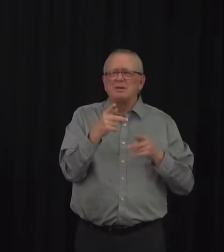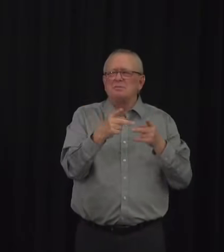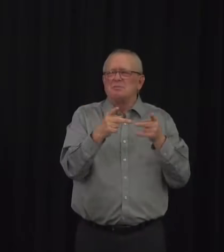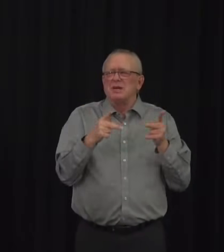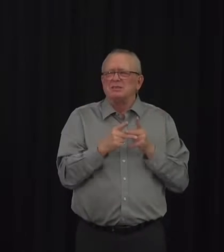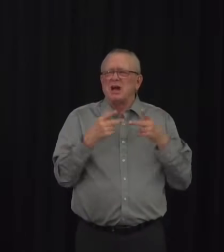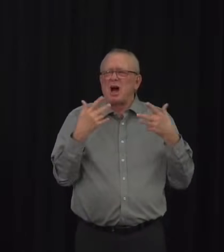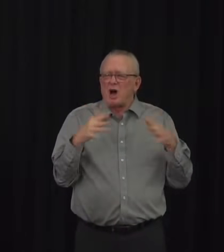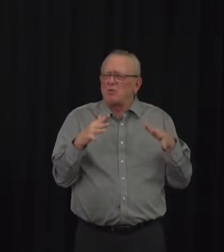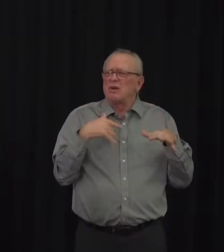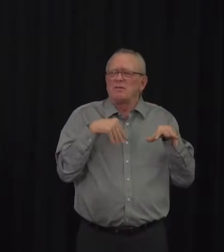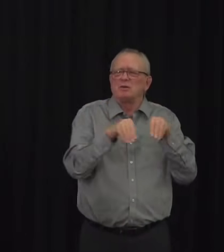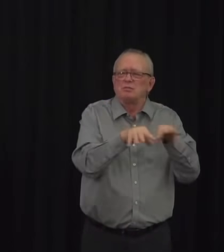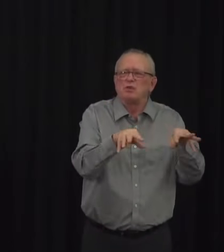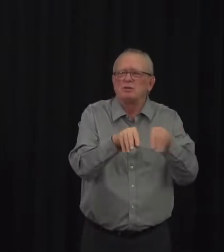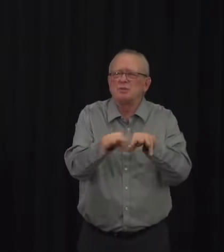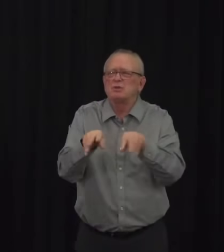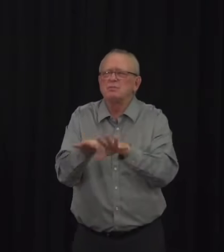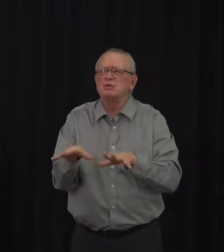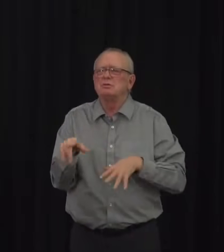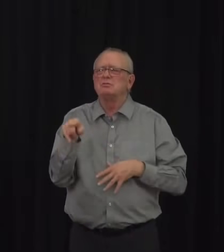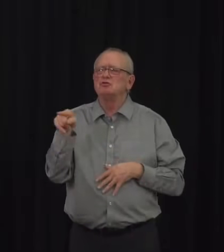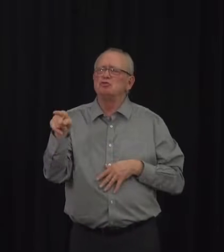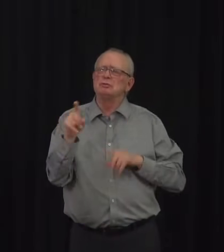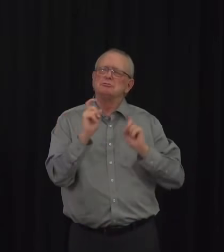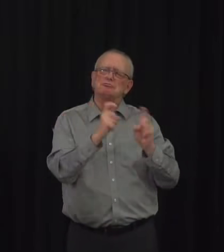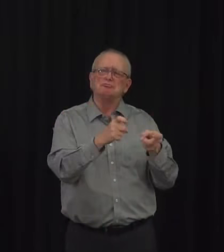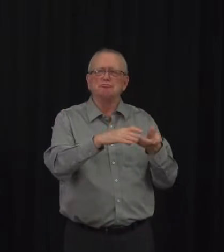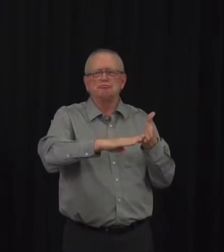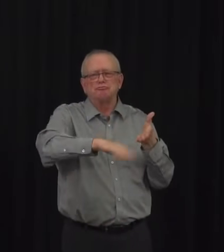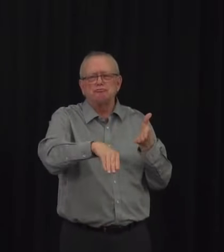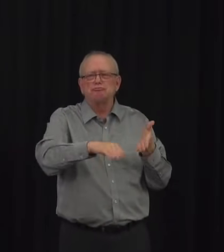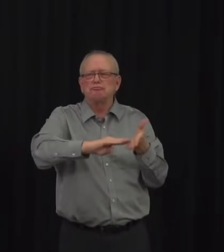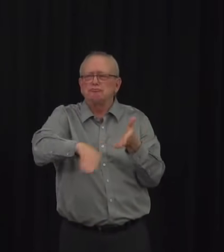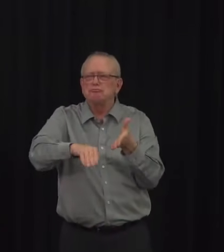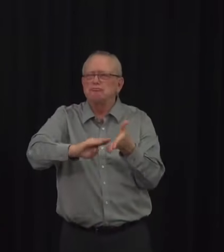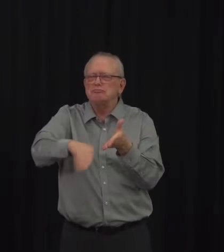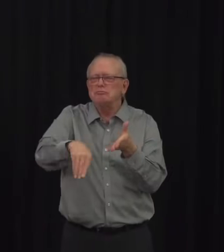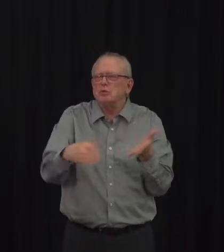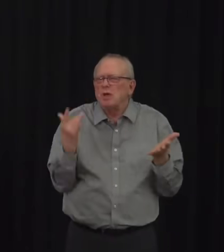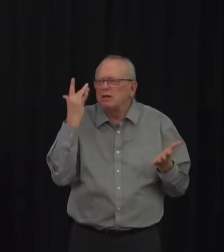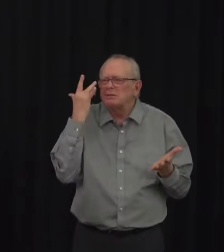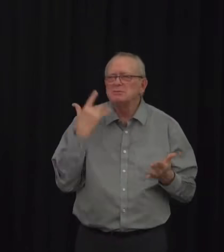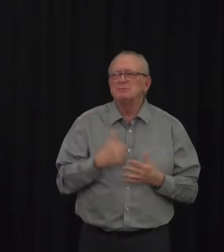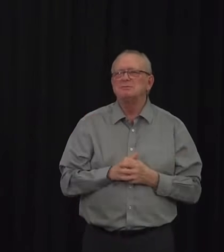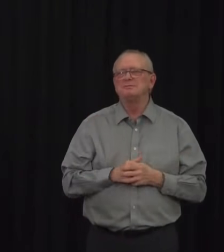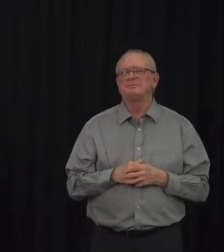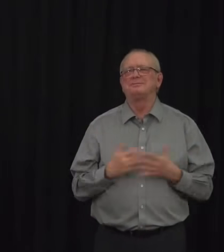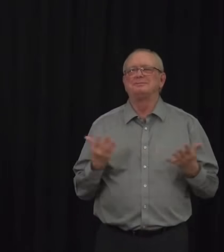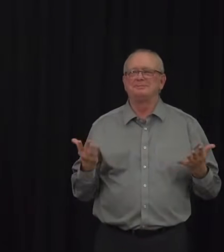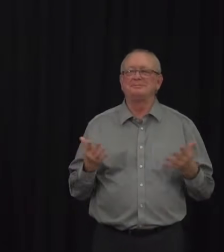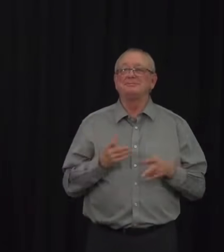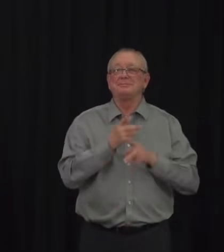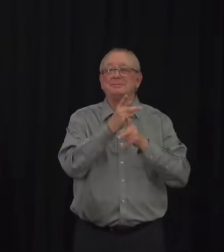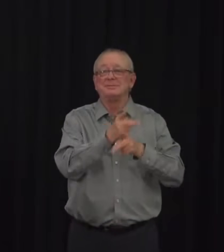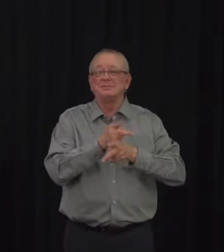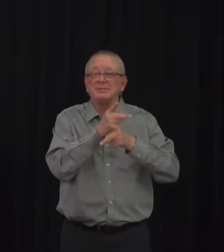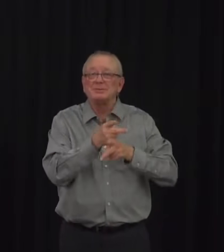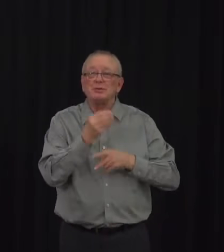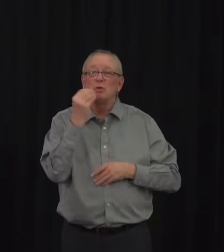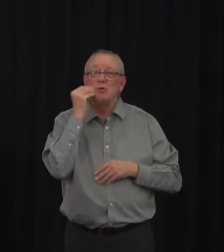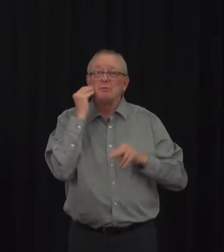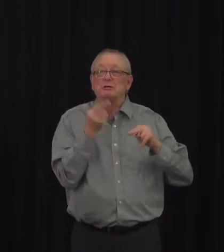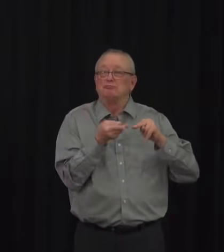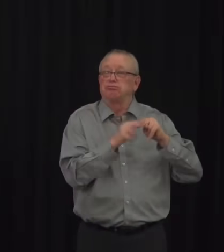outbreaks? The unfortunate reality of outbreaks in continuing care is that often if an